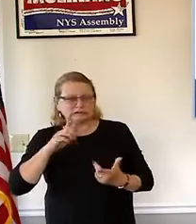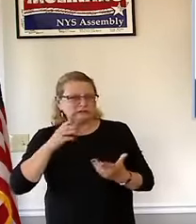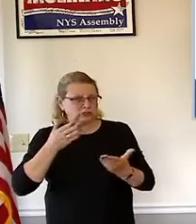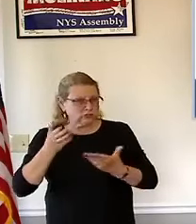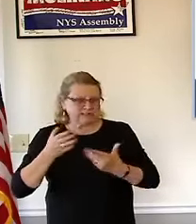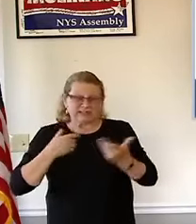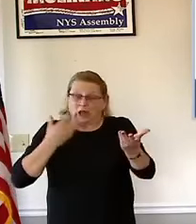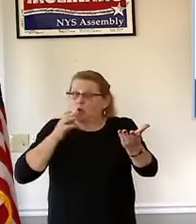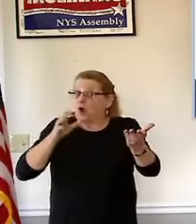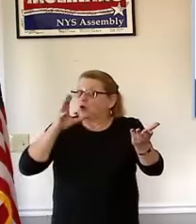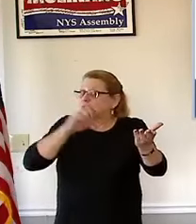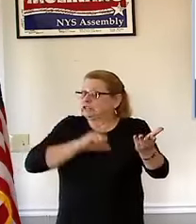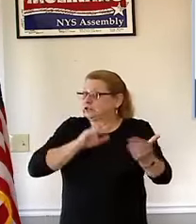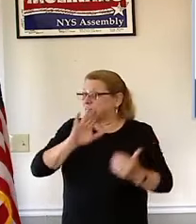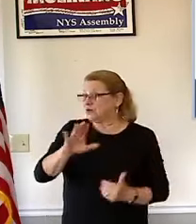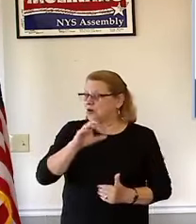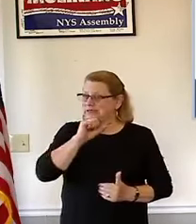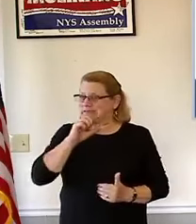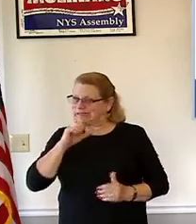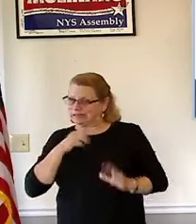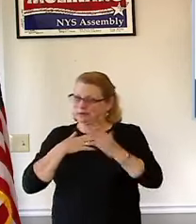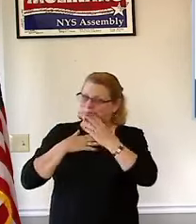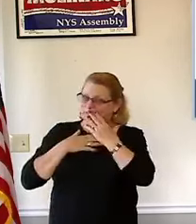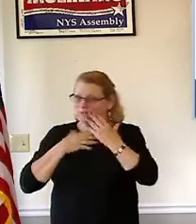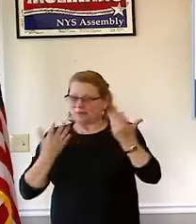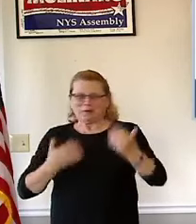you're a senior, but someone near you may.